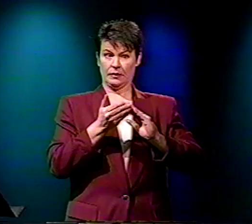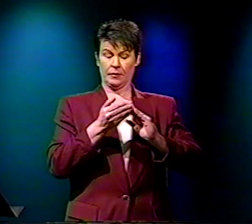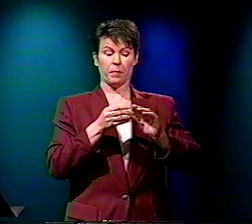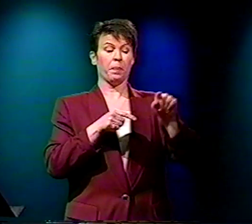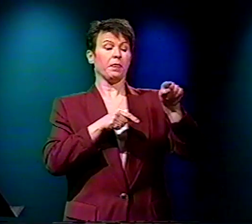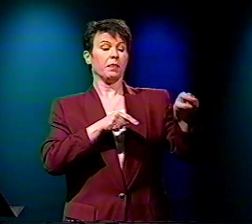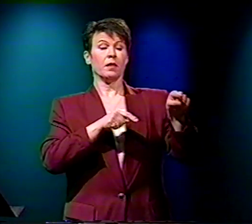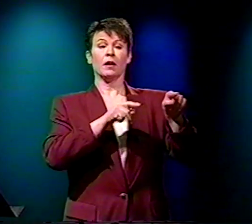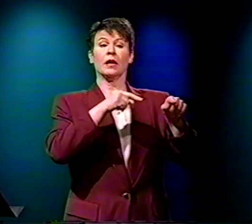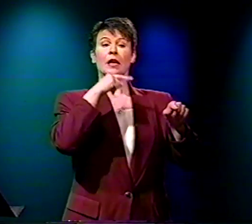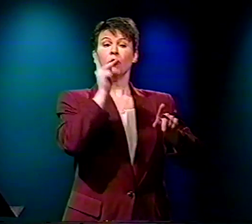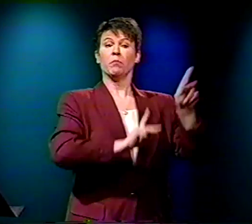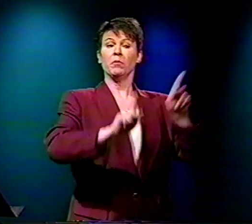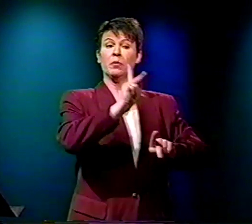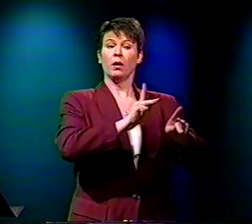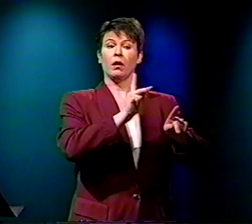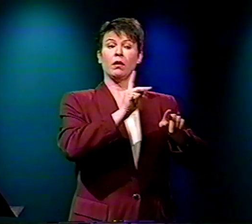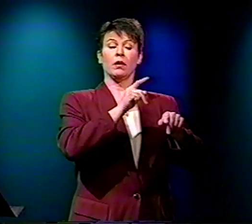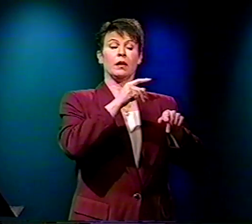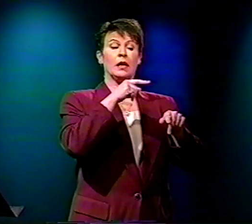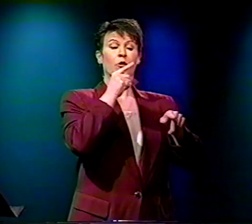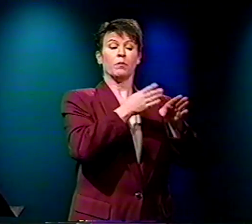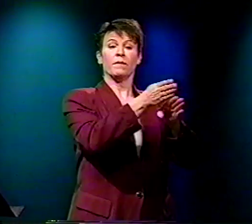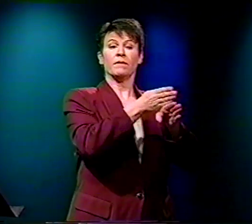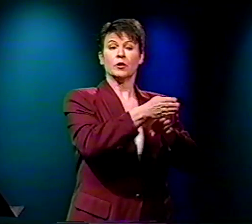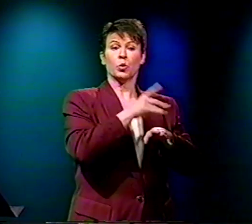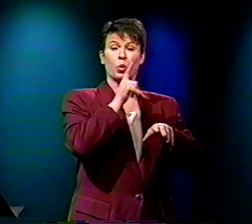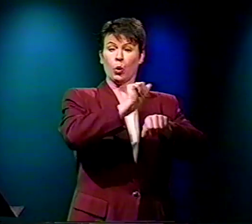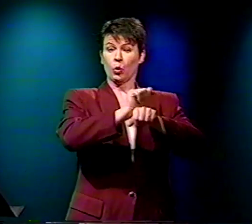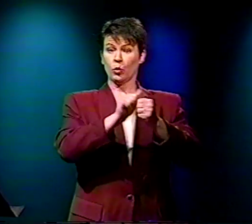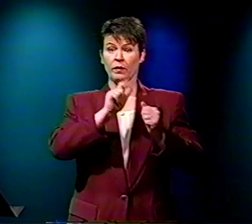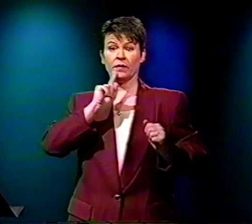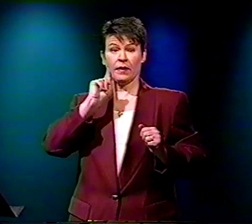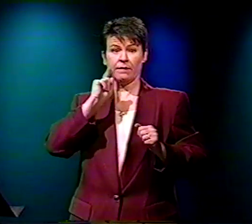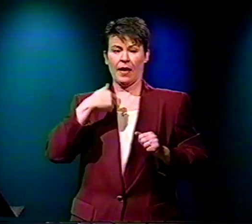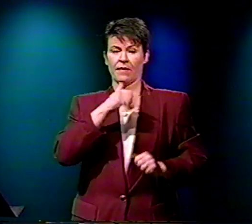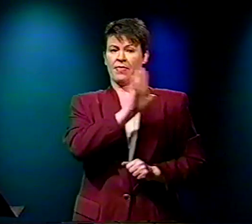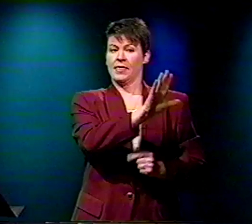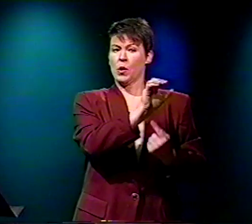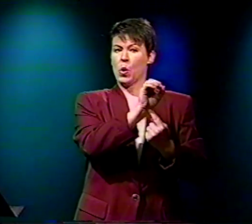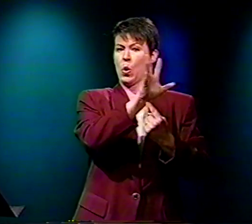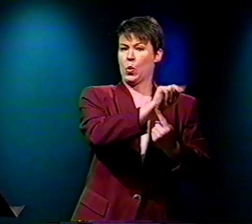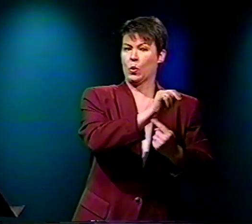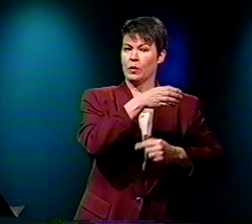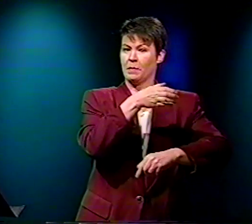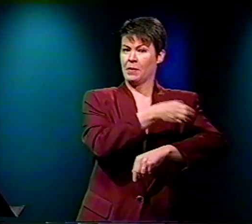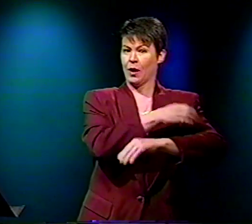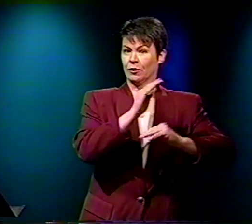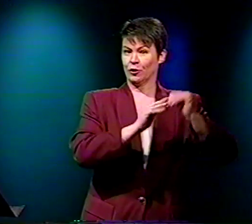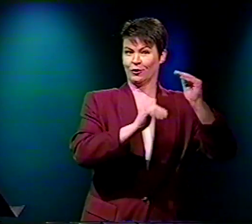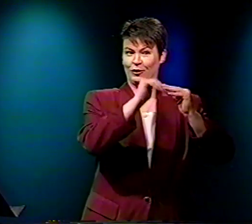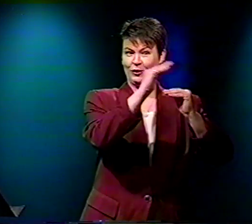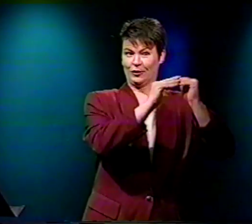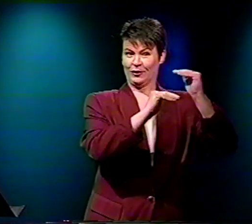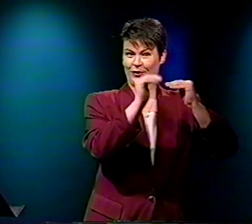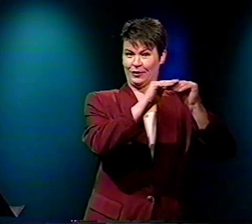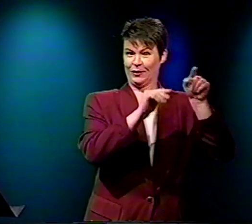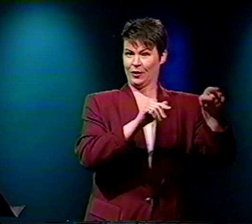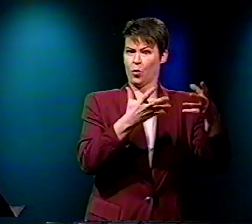deaf community. Hearing people, hearing professionals who work with deaf people, have their own power